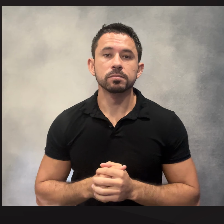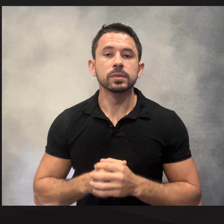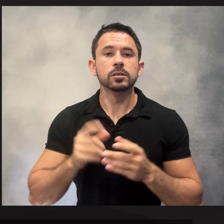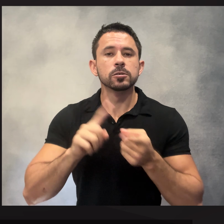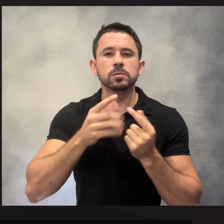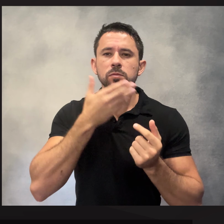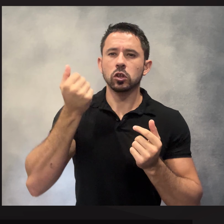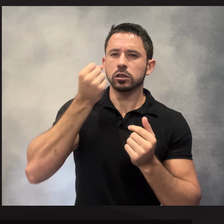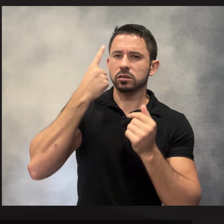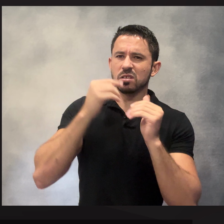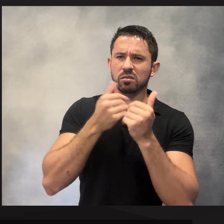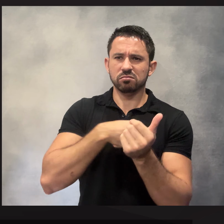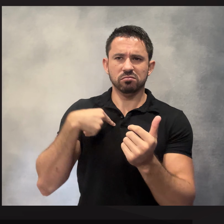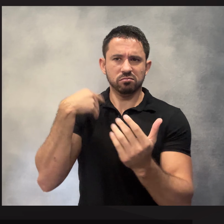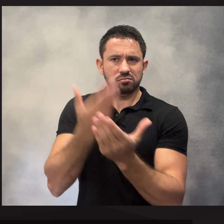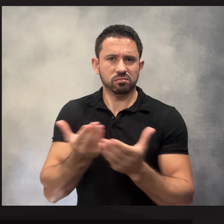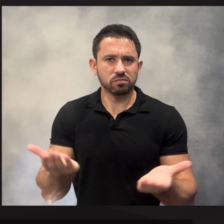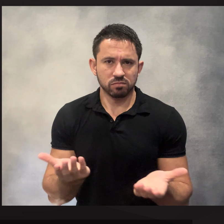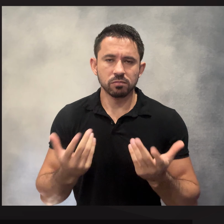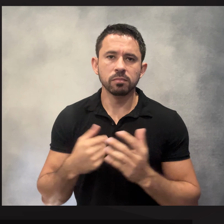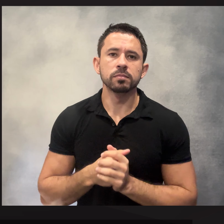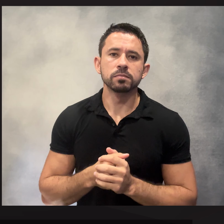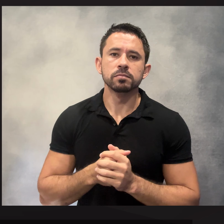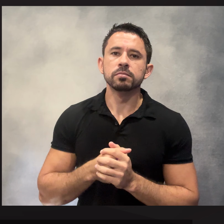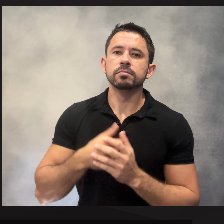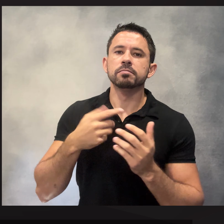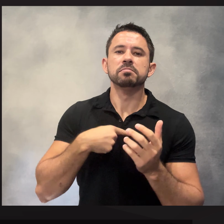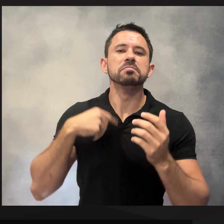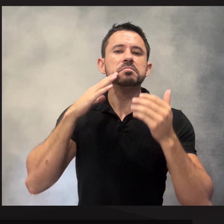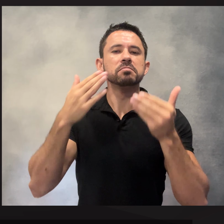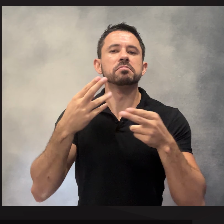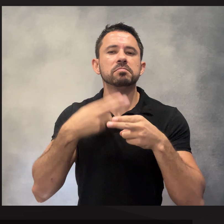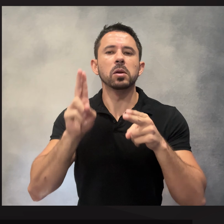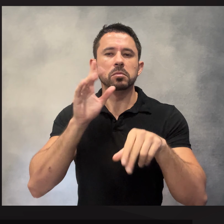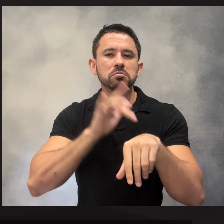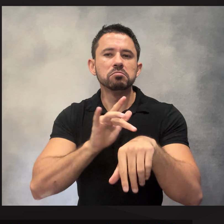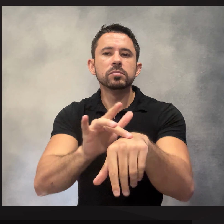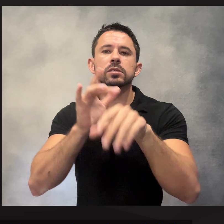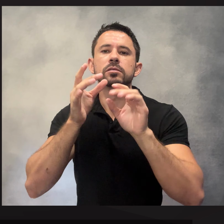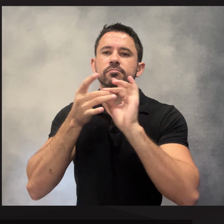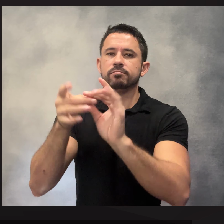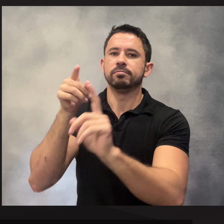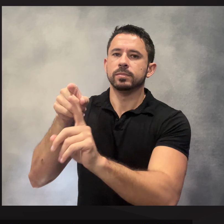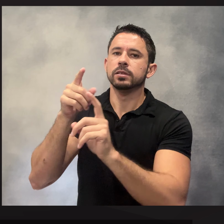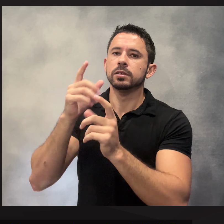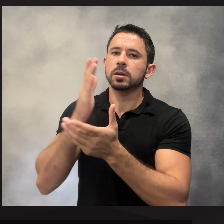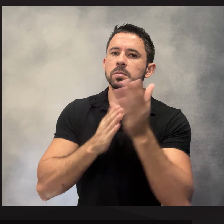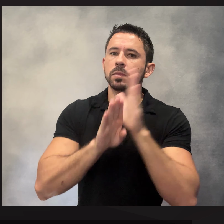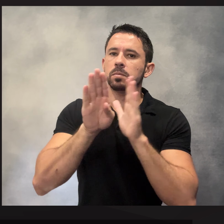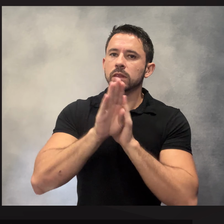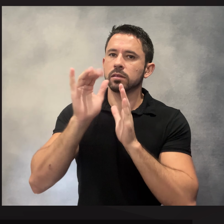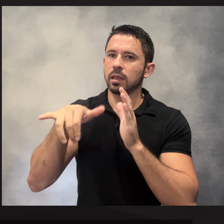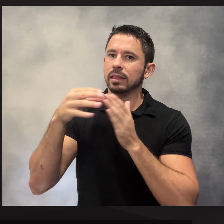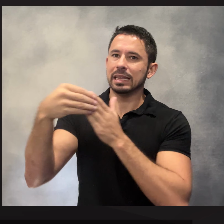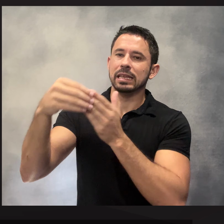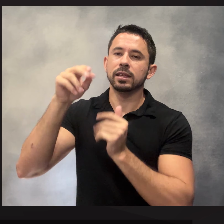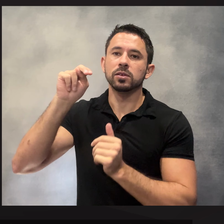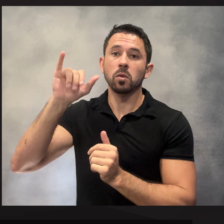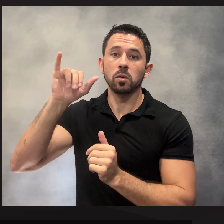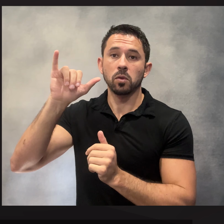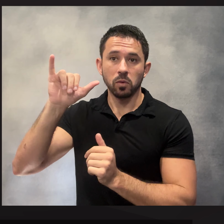To better understand how we got here, we're going to briefly touch on some developments that led to New York open